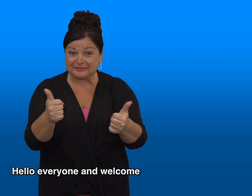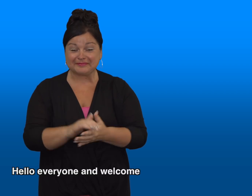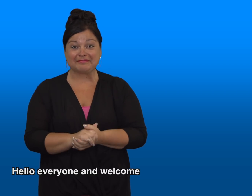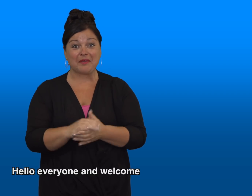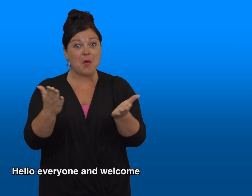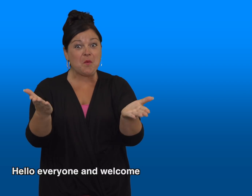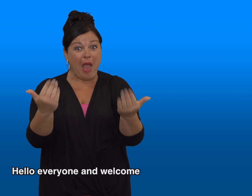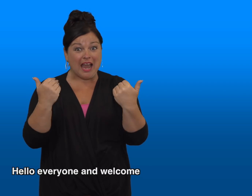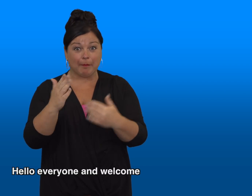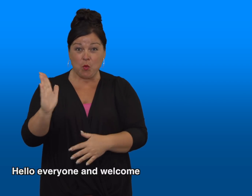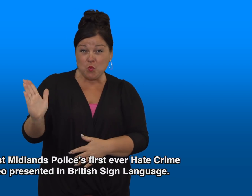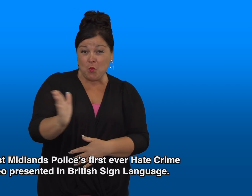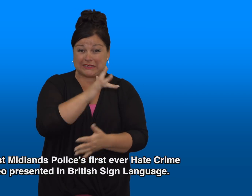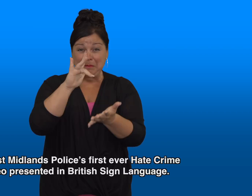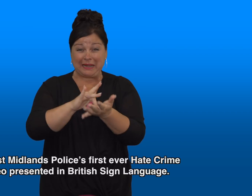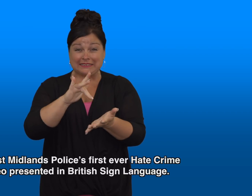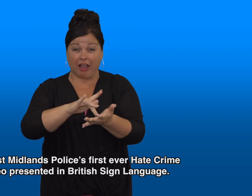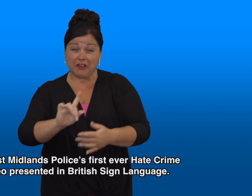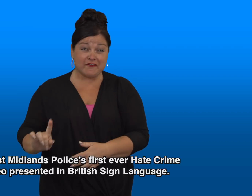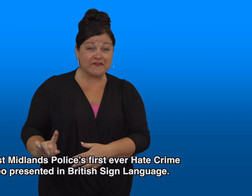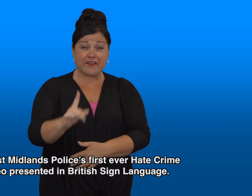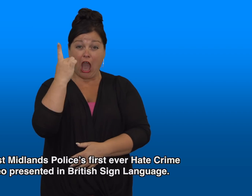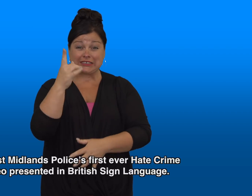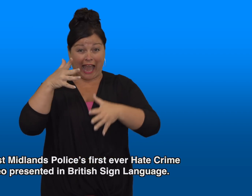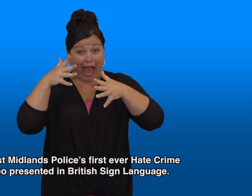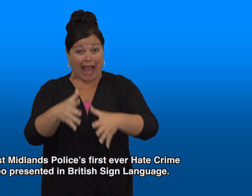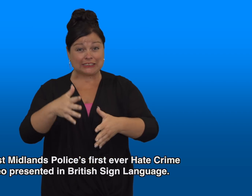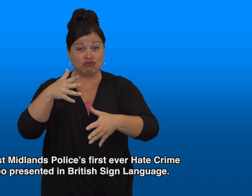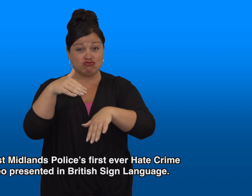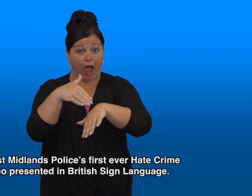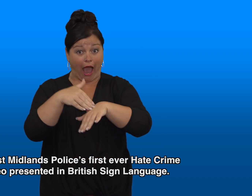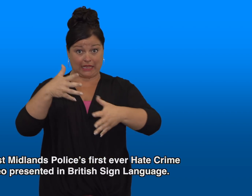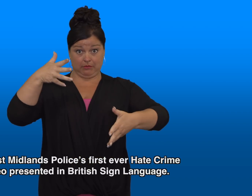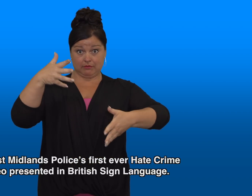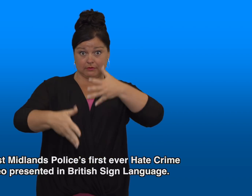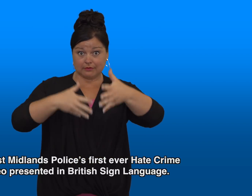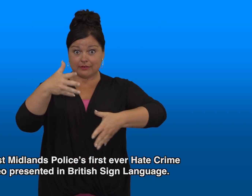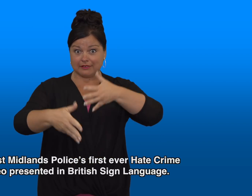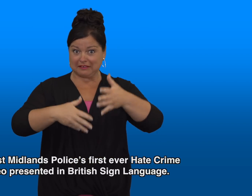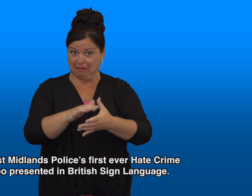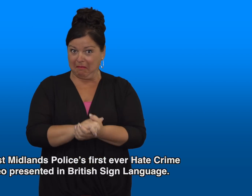Hello everyone, and welcome to West Midlands Police's first ever hate crime video presented in British Sign